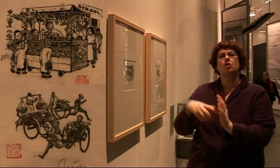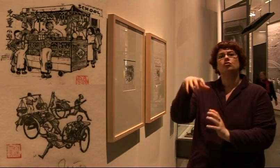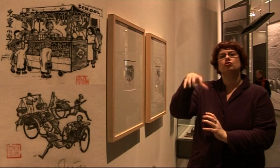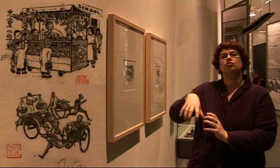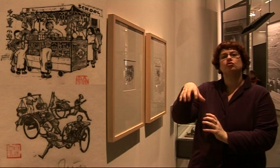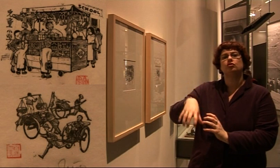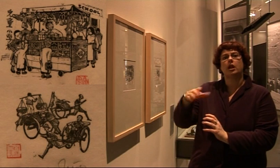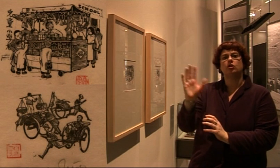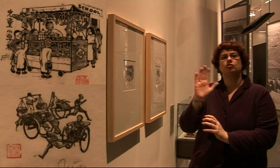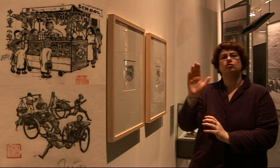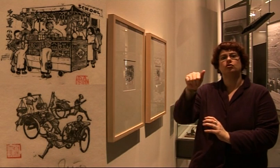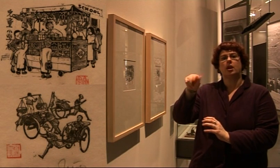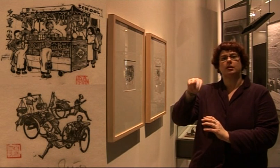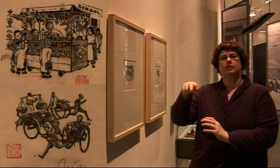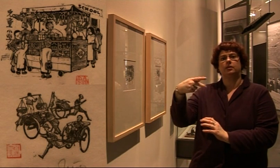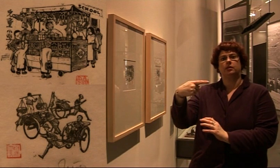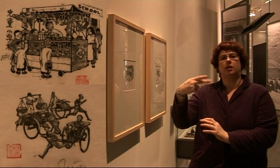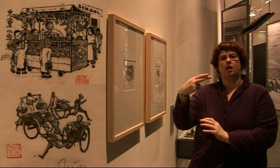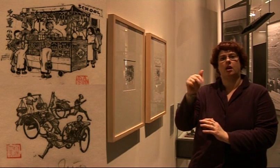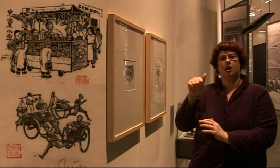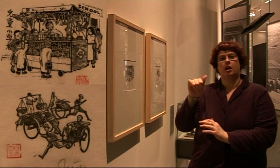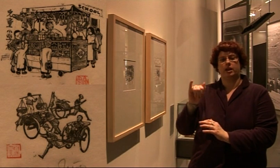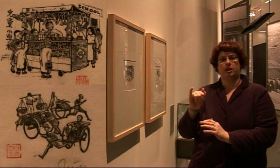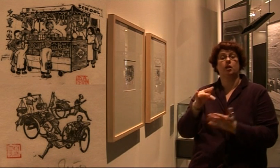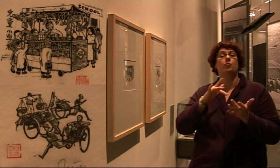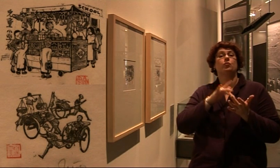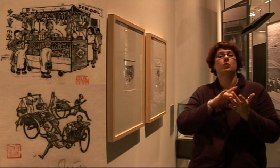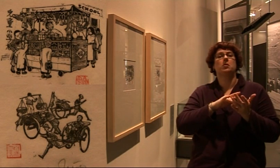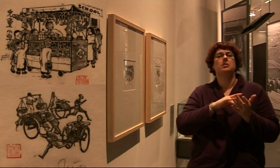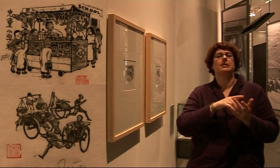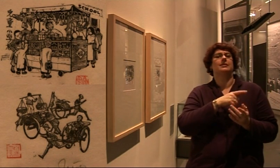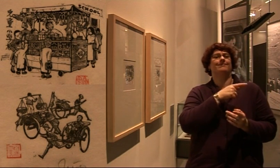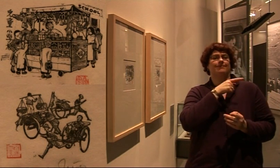a Jew by the Nazis, Bloch fled to Asia in 1939.